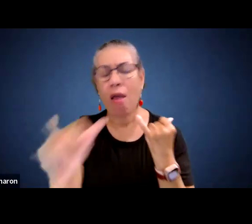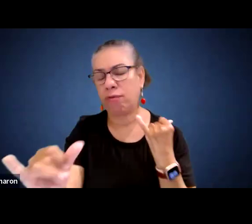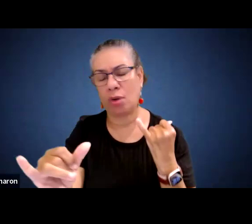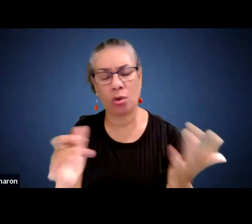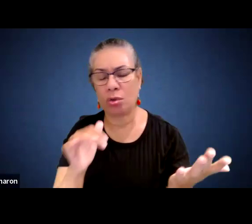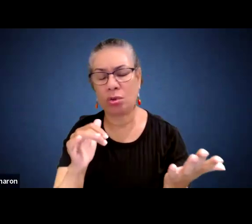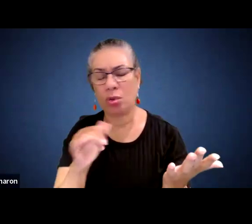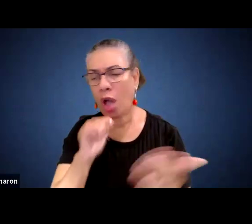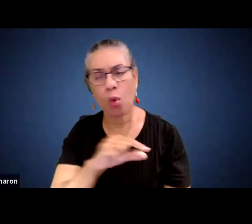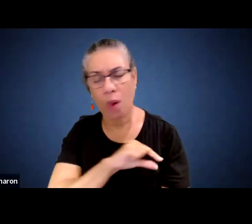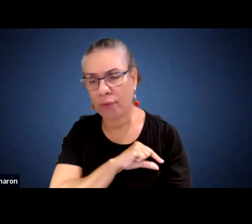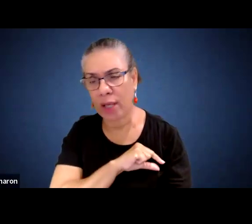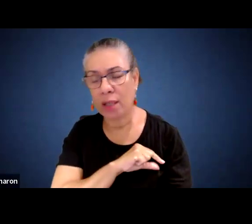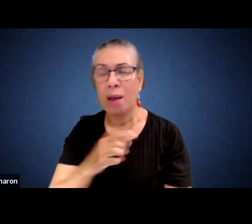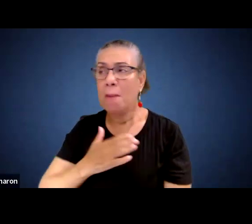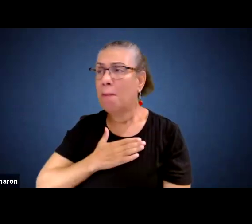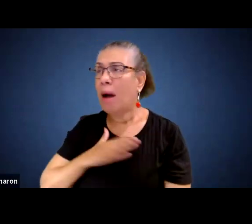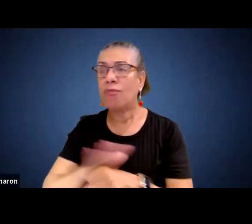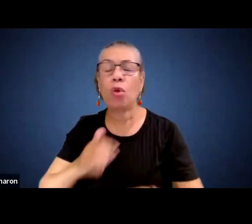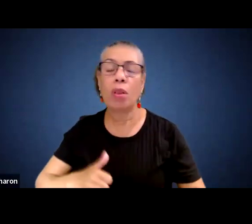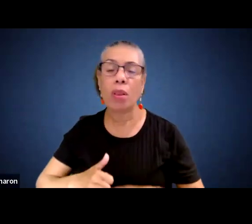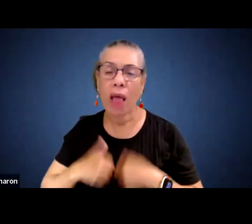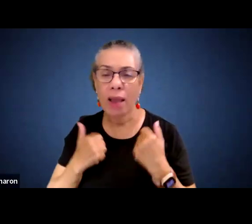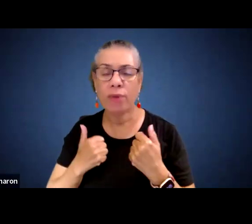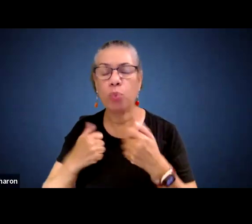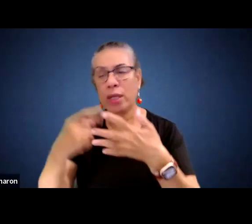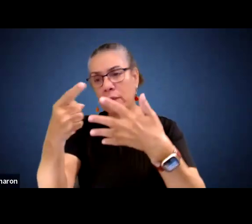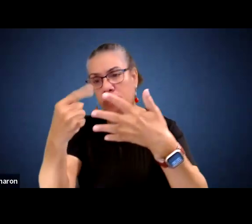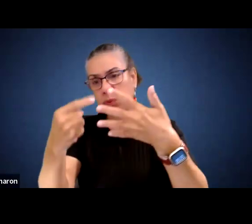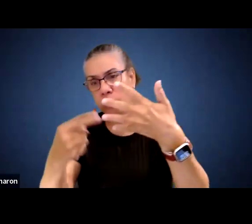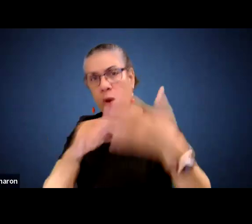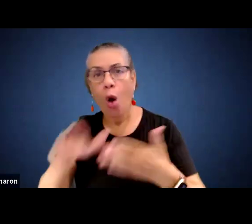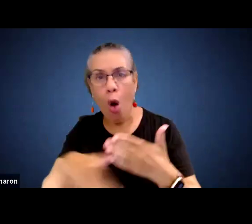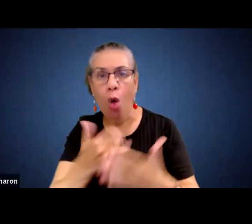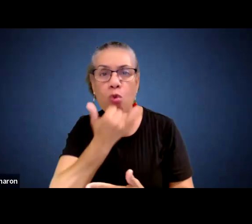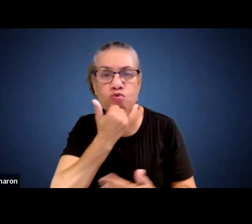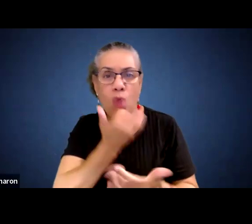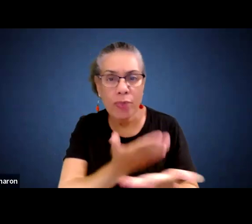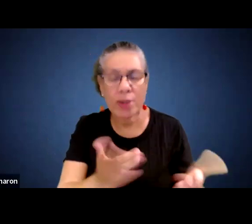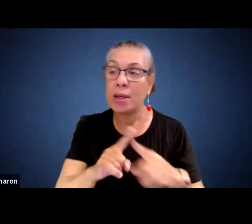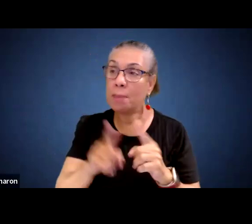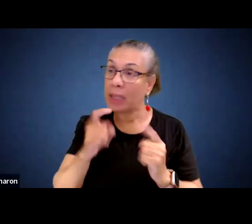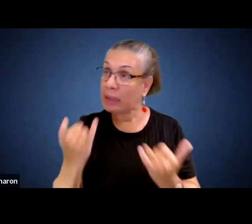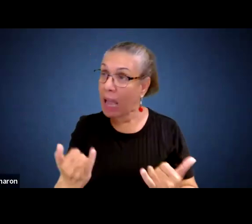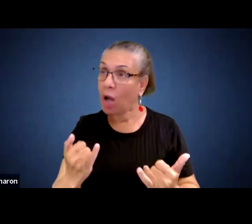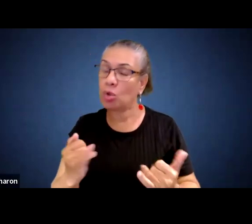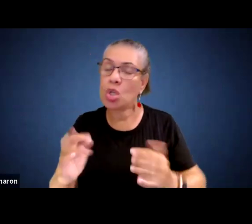can spend the rest of my life lining out all the things that are wrong. But right now, you guys are getting ready to talk